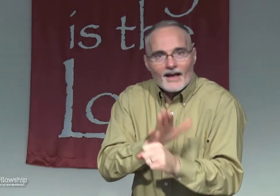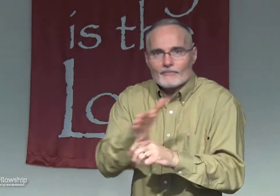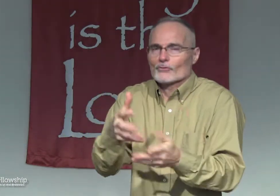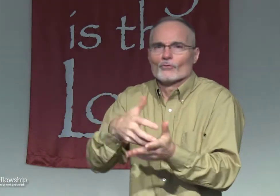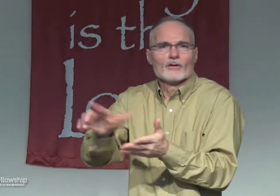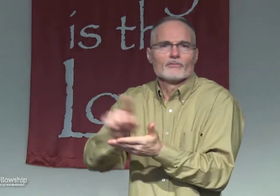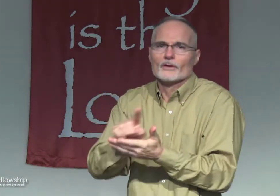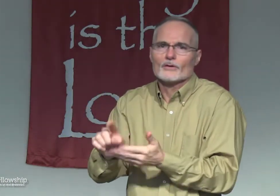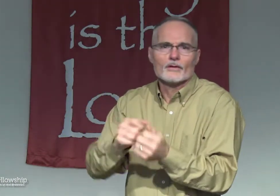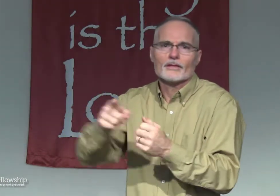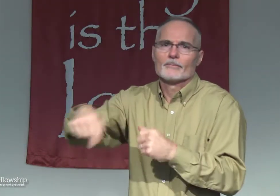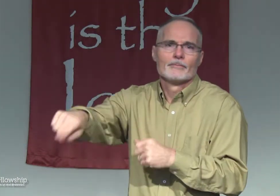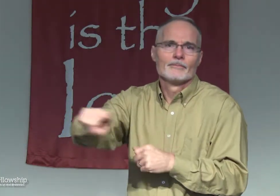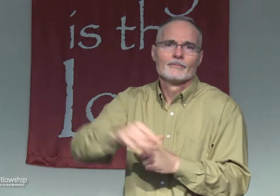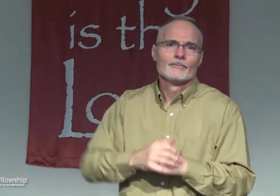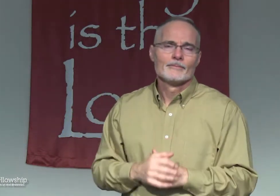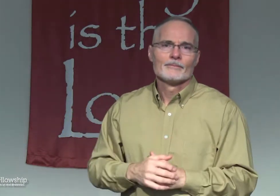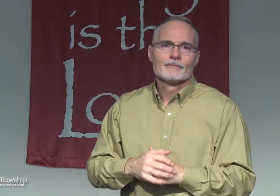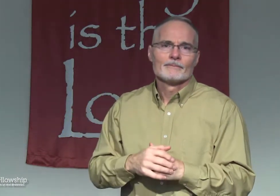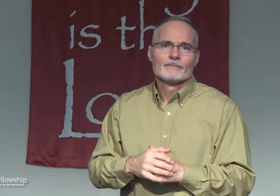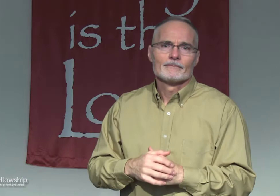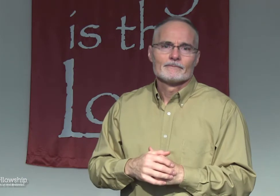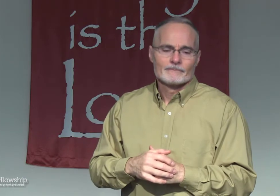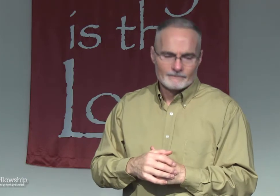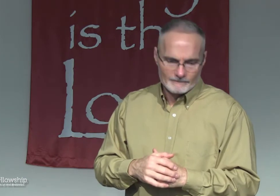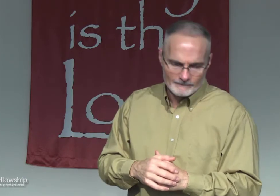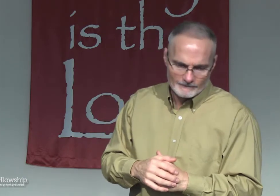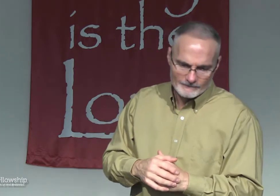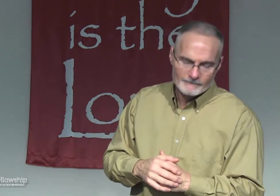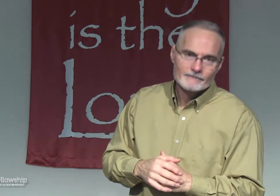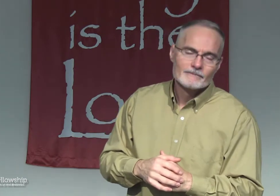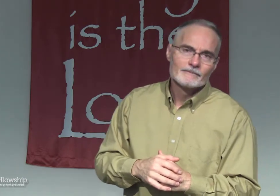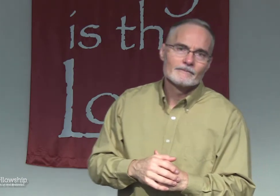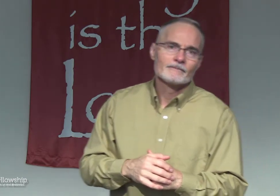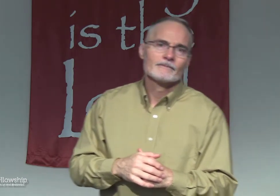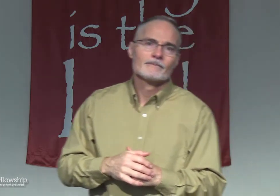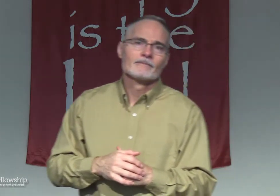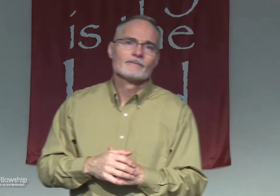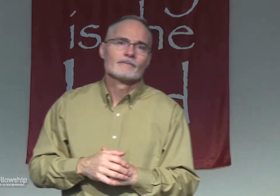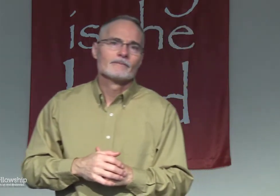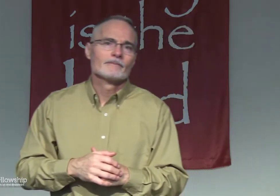Try to love your children fully after a really rough week with them.